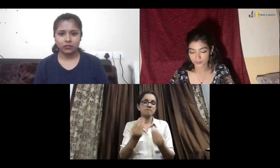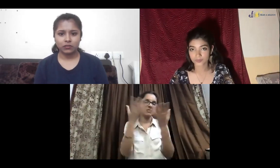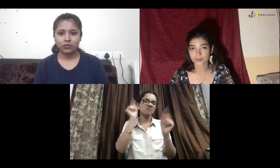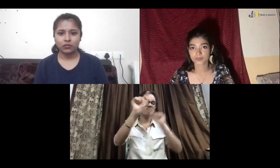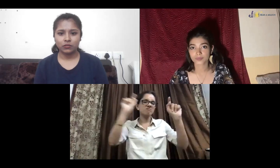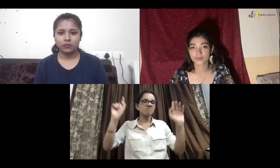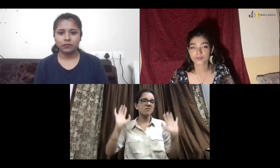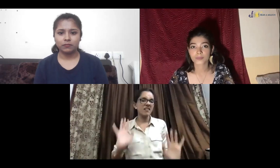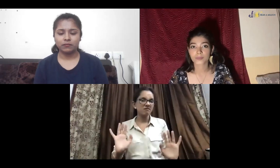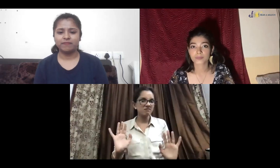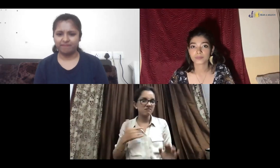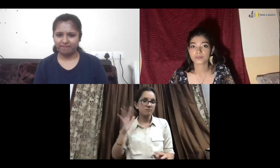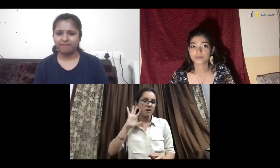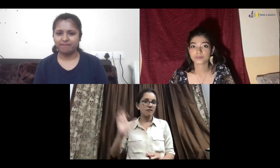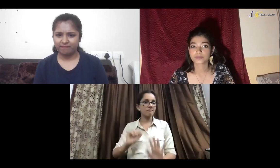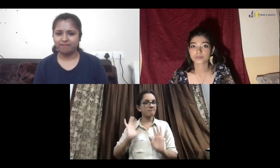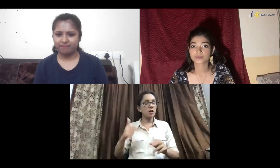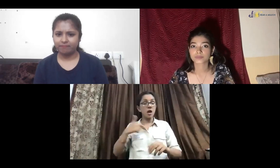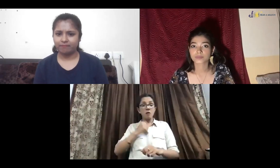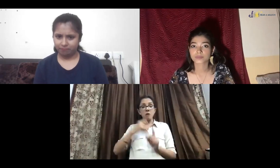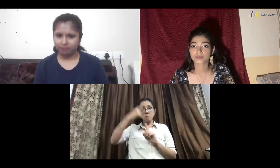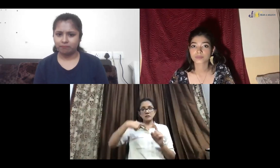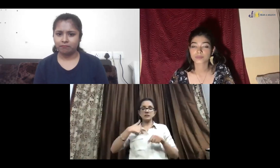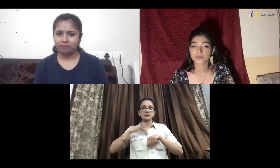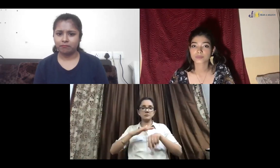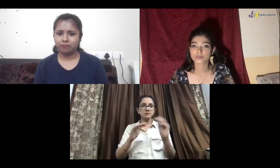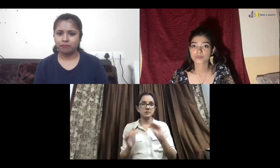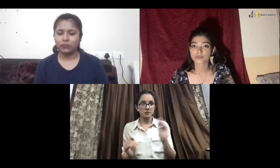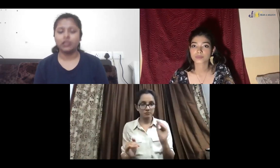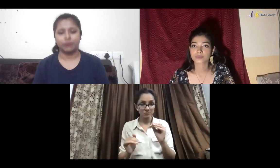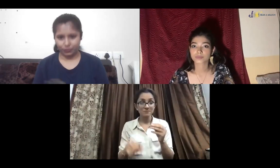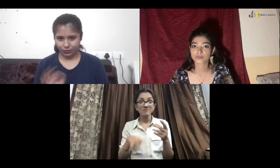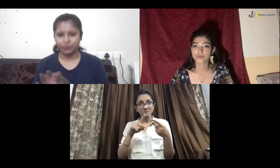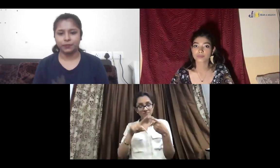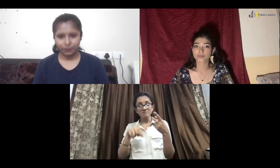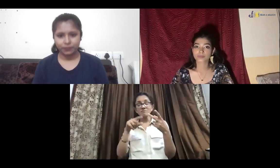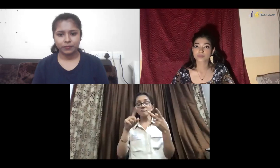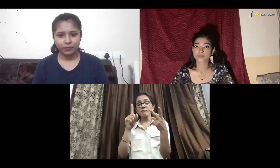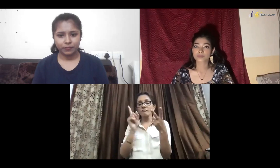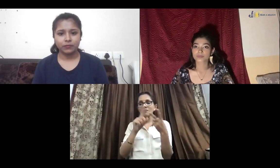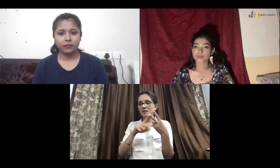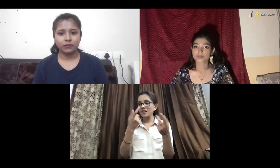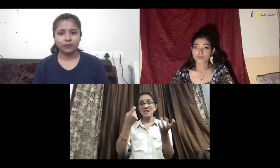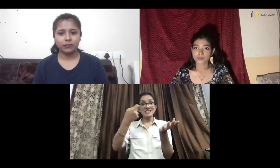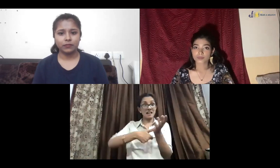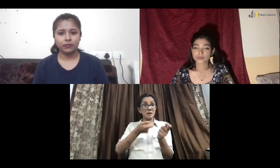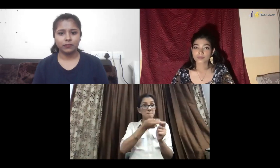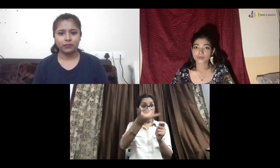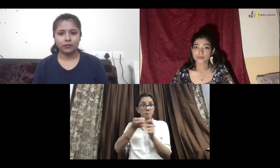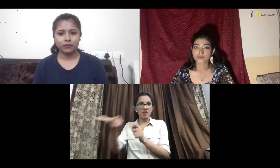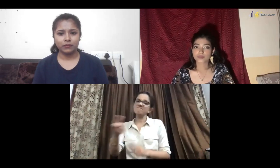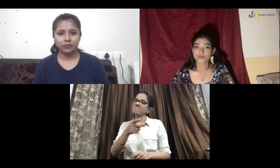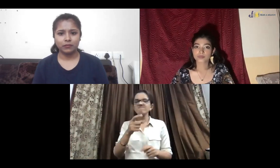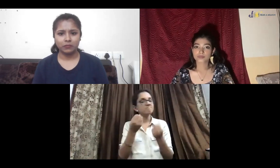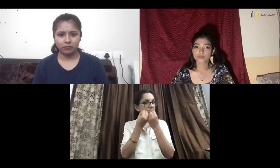job. But yeah, that person has quitted the job. But yeah, I've heard from a lot of my friends. But personally, I don't have this